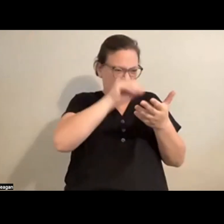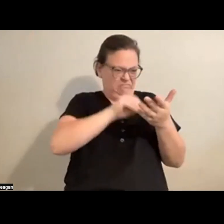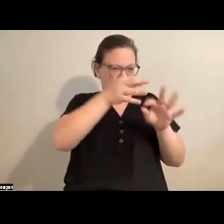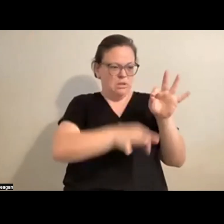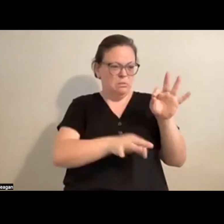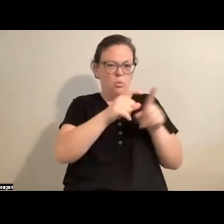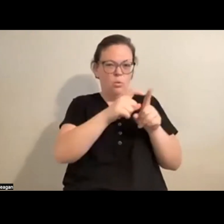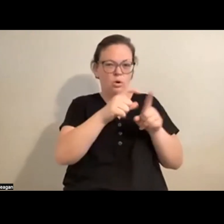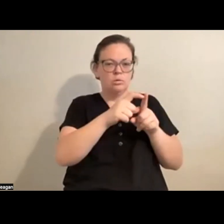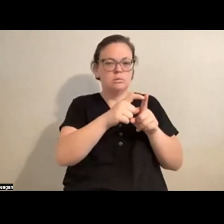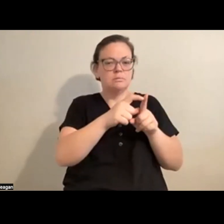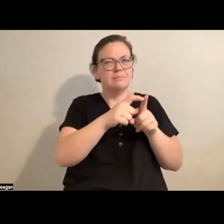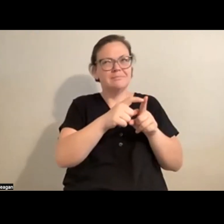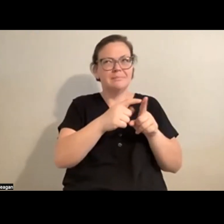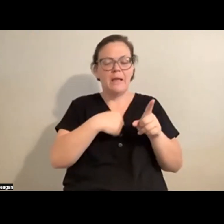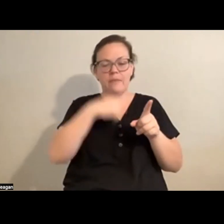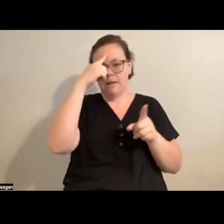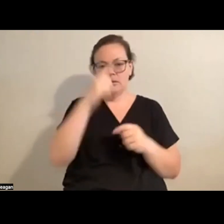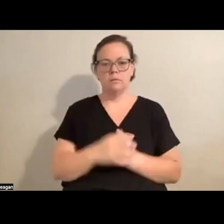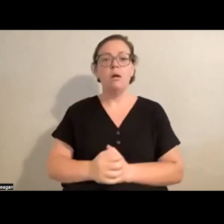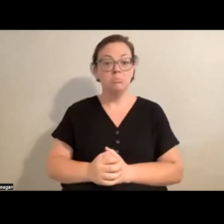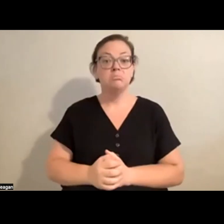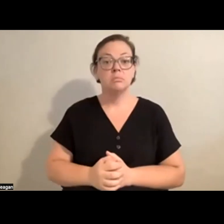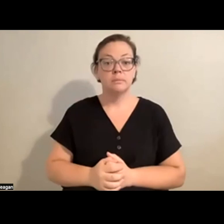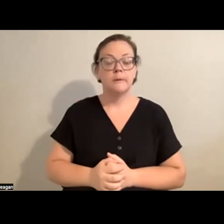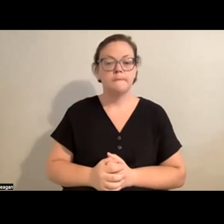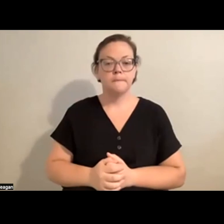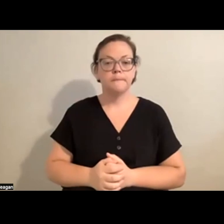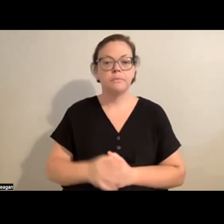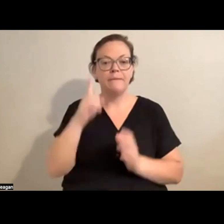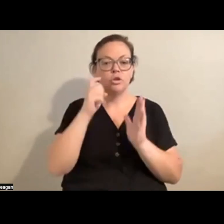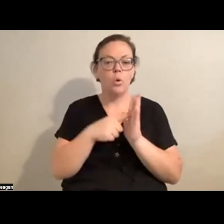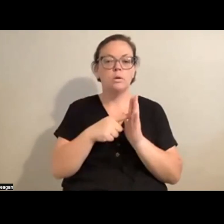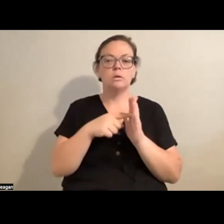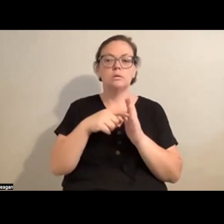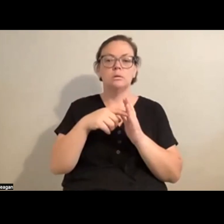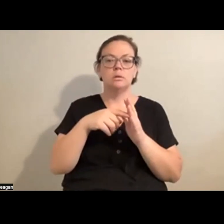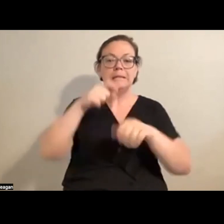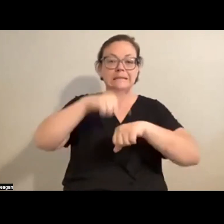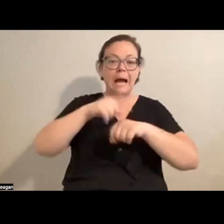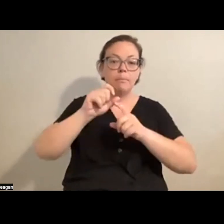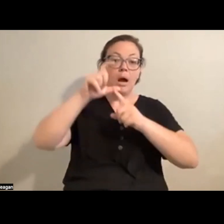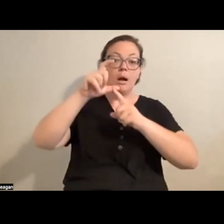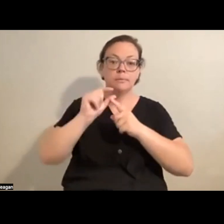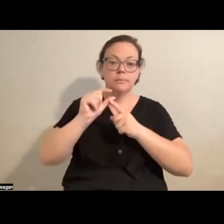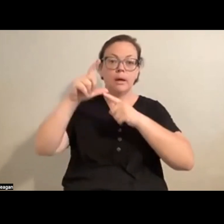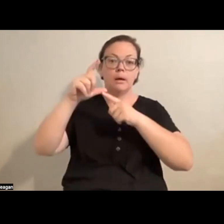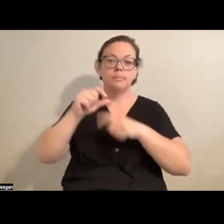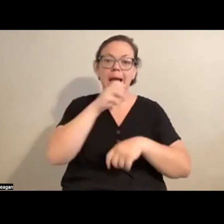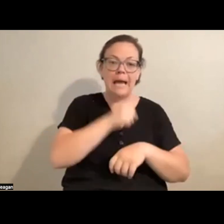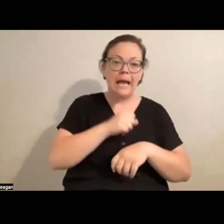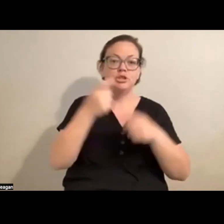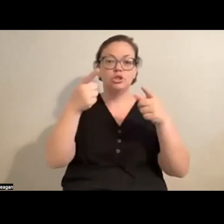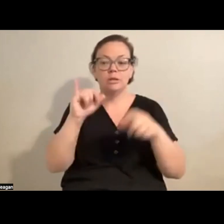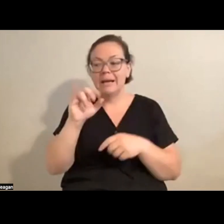I think. Yeah, I had noticed like the capitalization of time, age, incident,